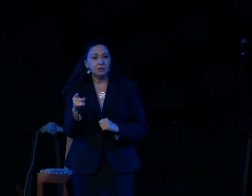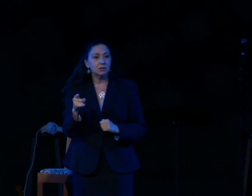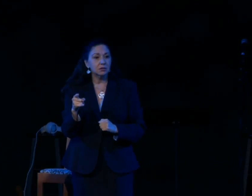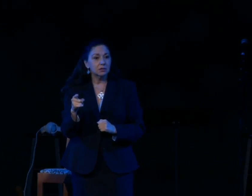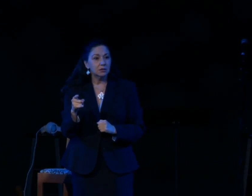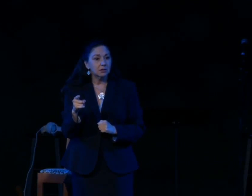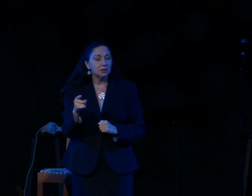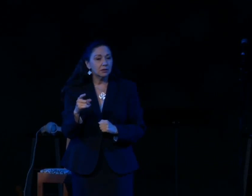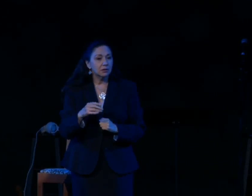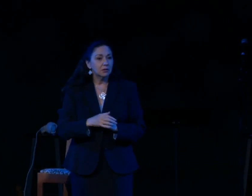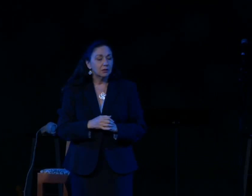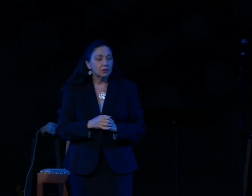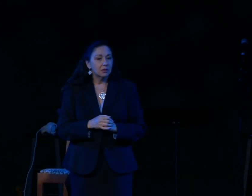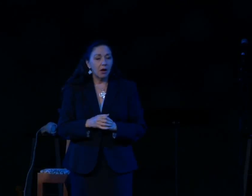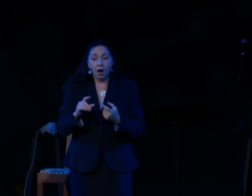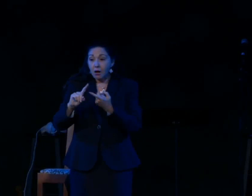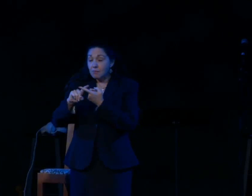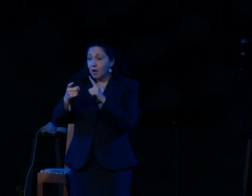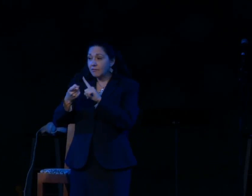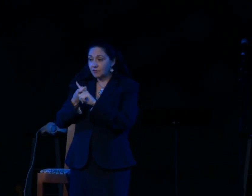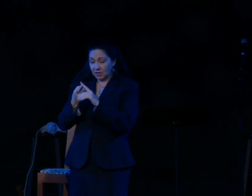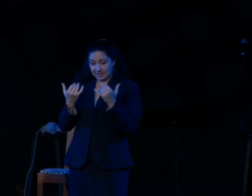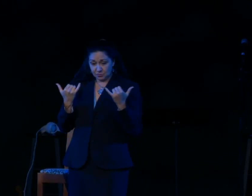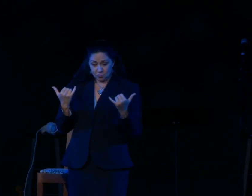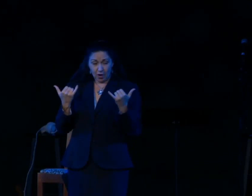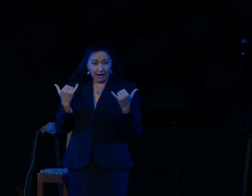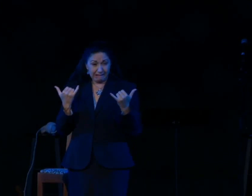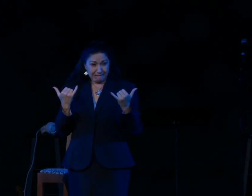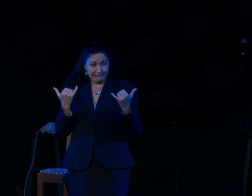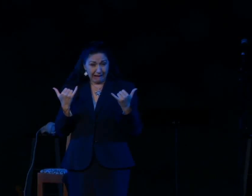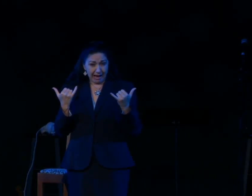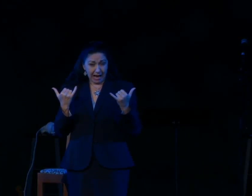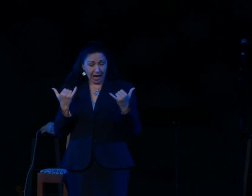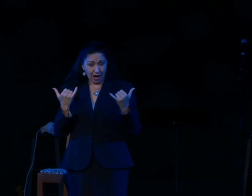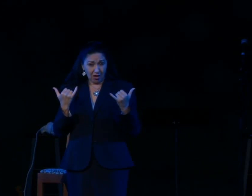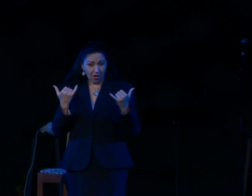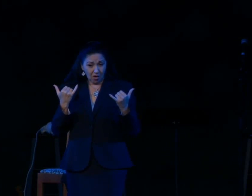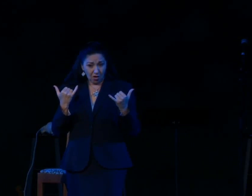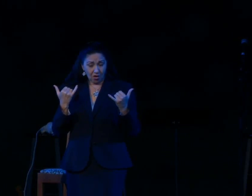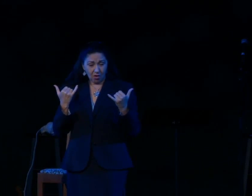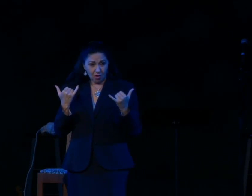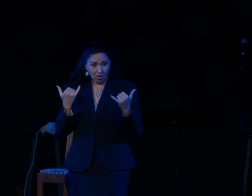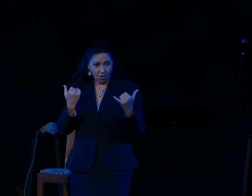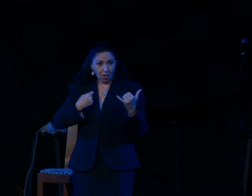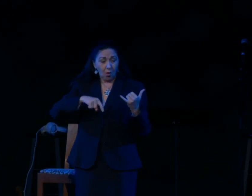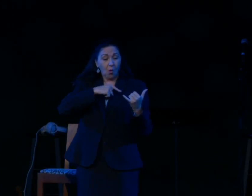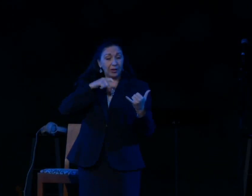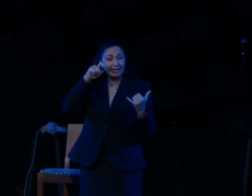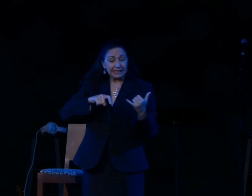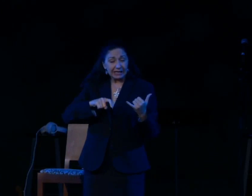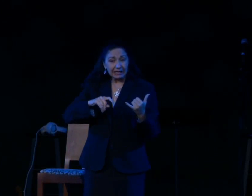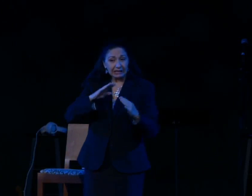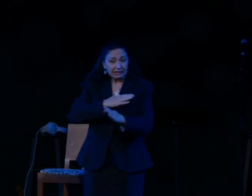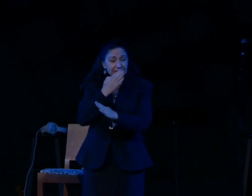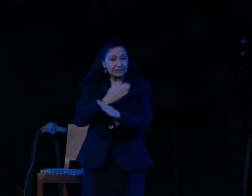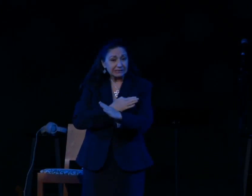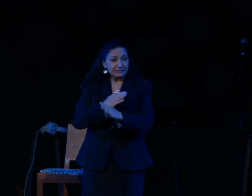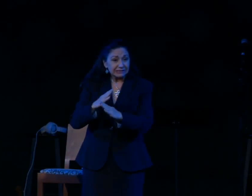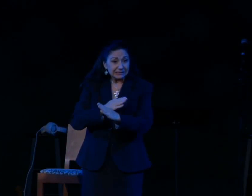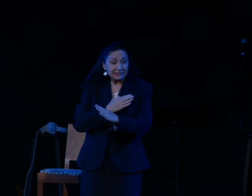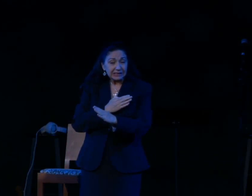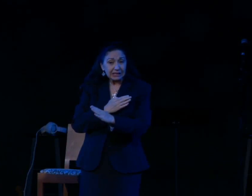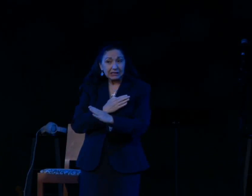So, my friends, is it not time for us as United Methodists to sing our song?